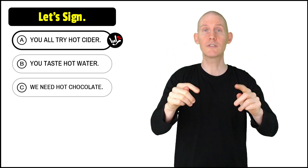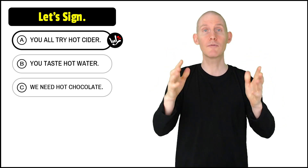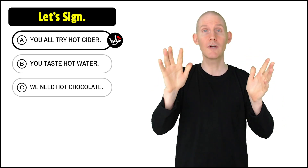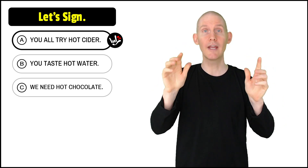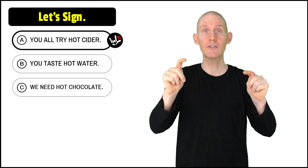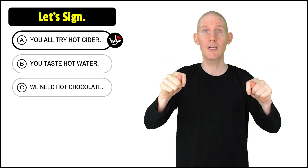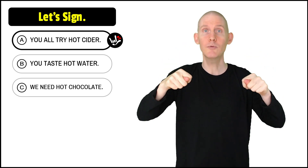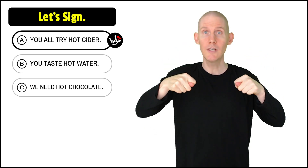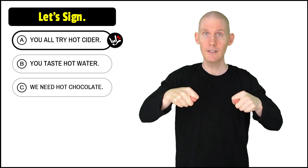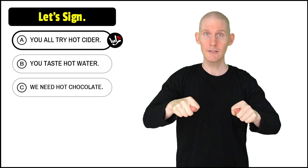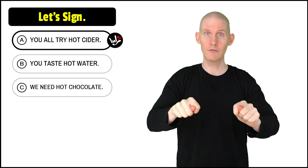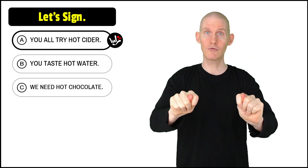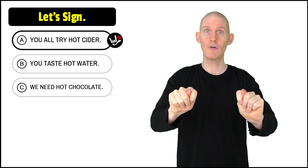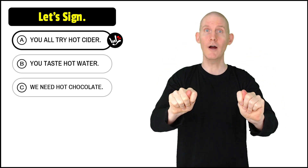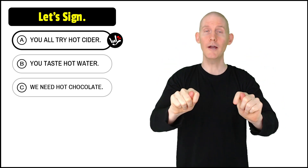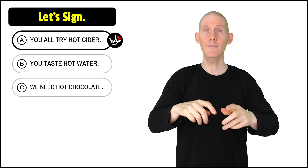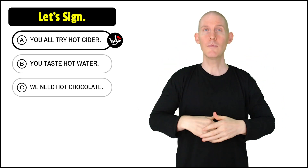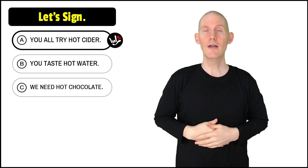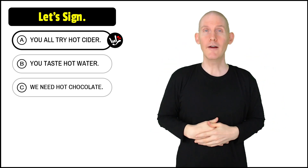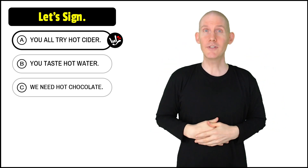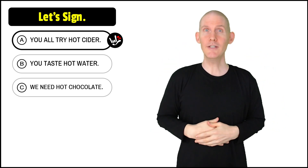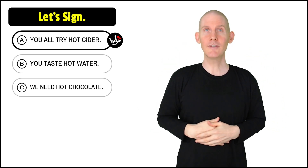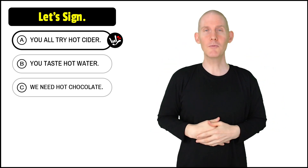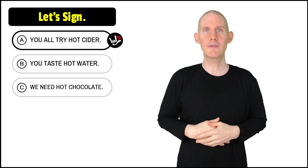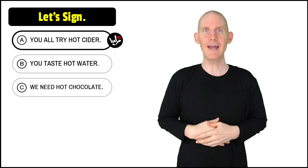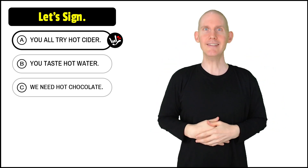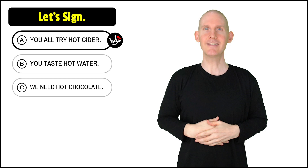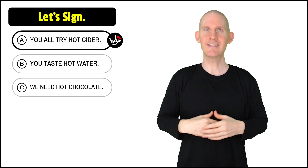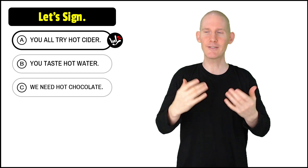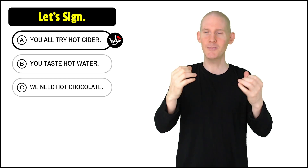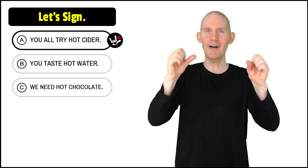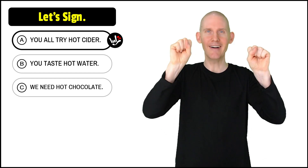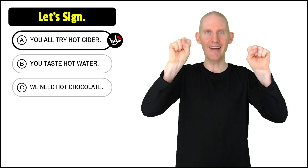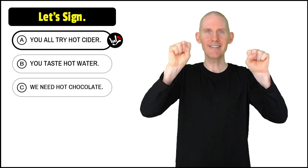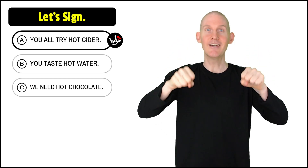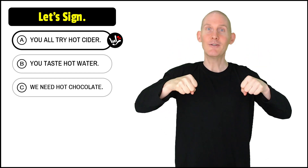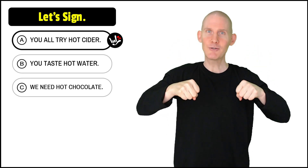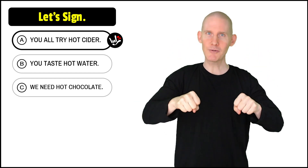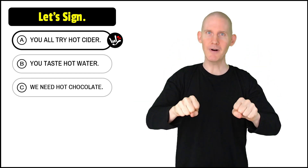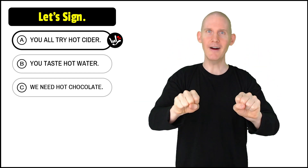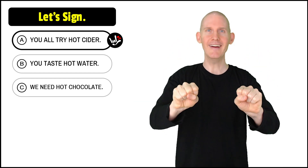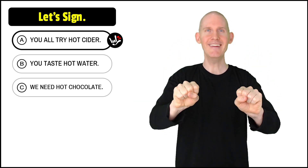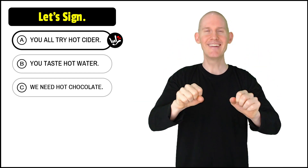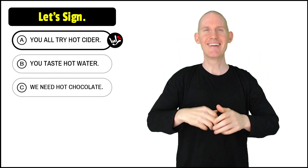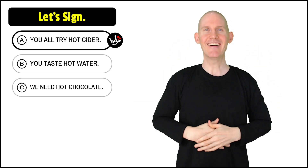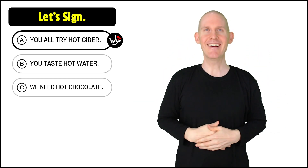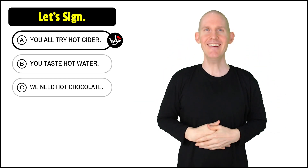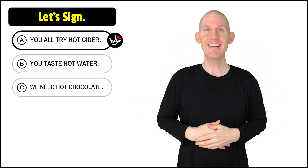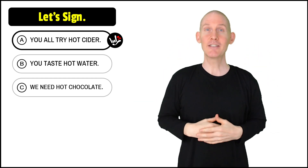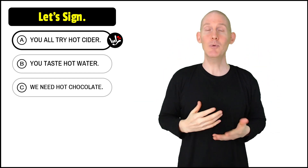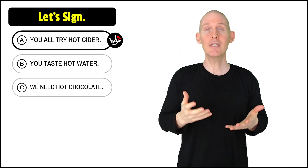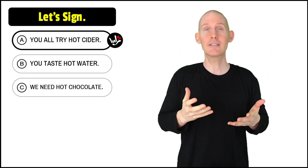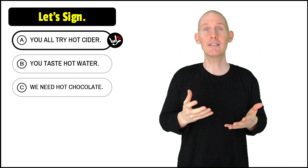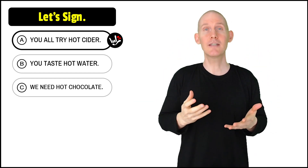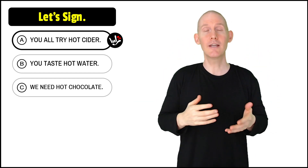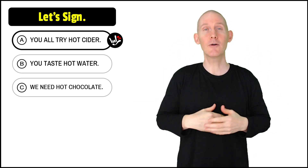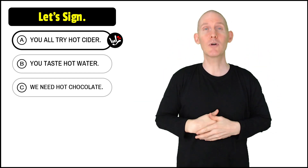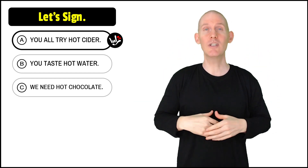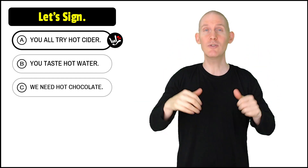different hand shapes. Try. I've seen it done with S's as well. S. Try. To be consistent here, we're going to use the